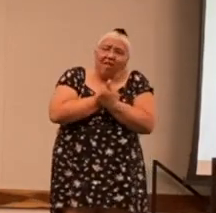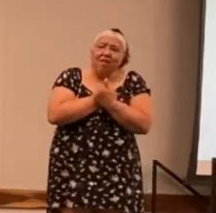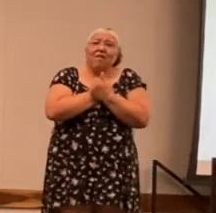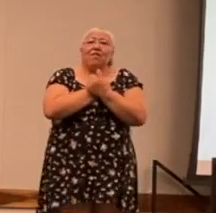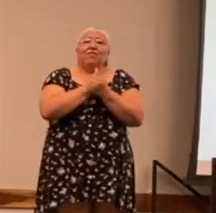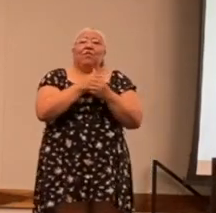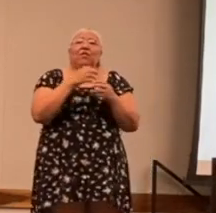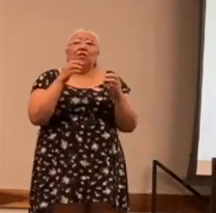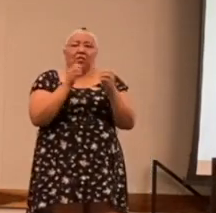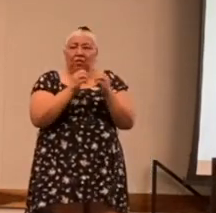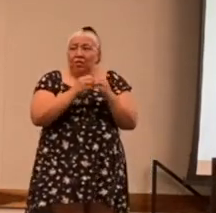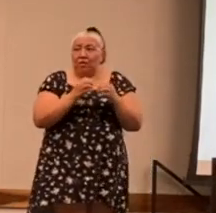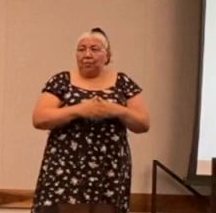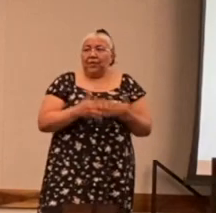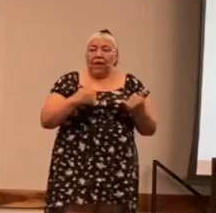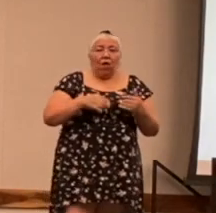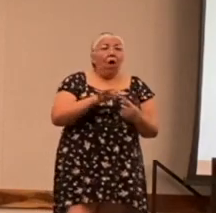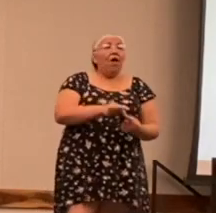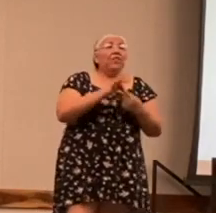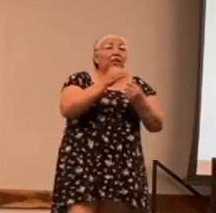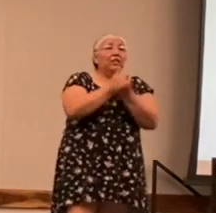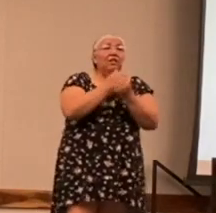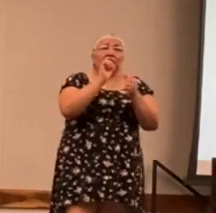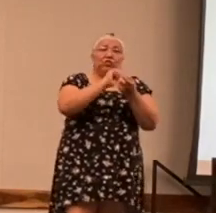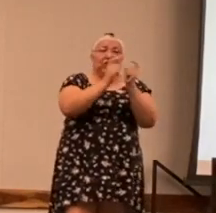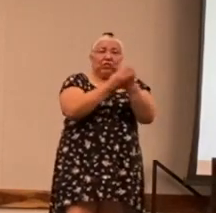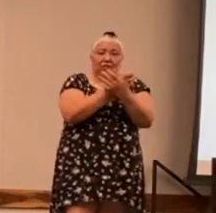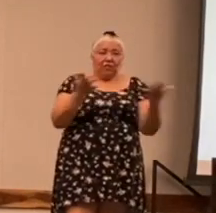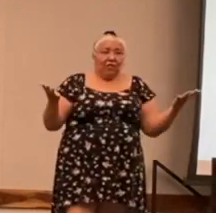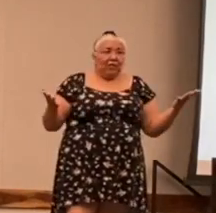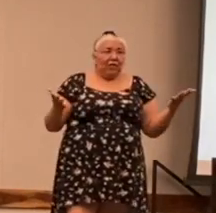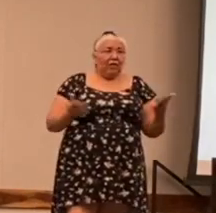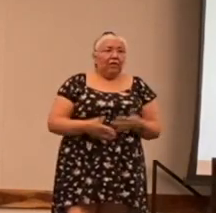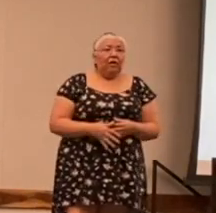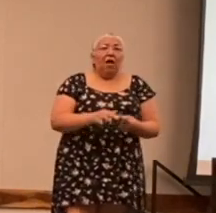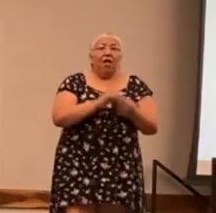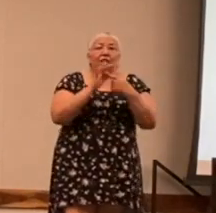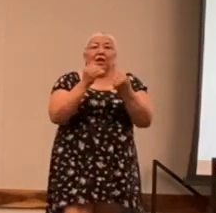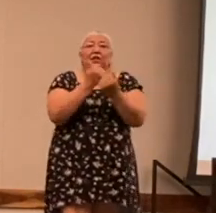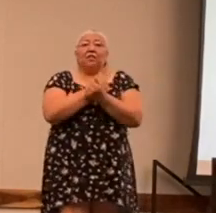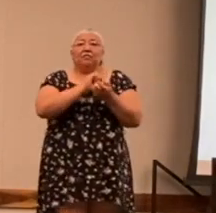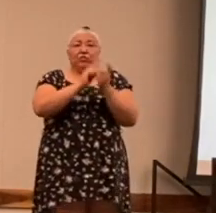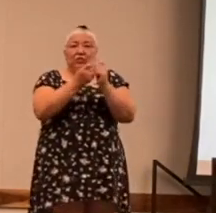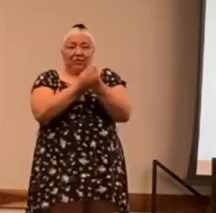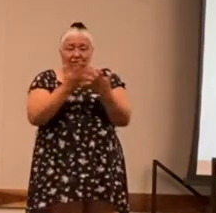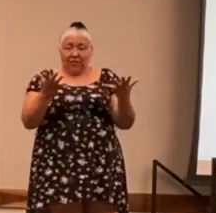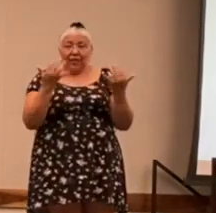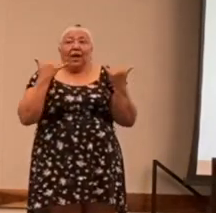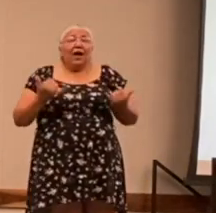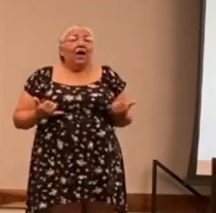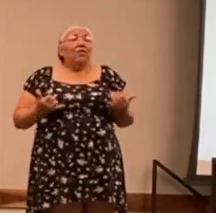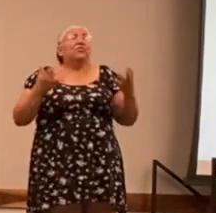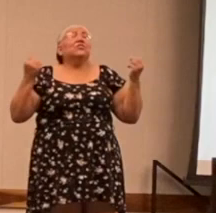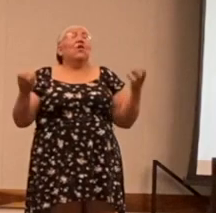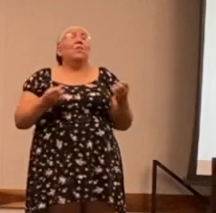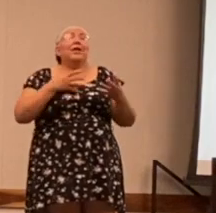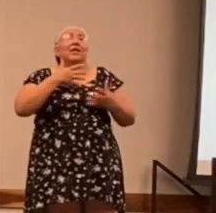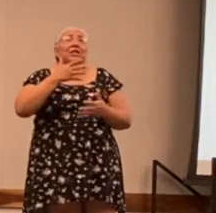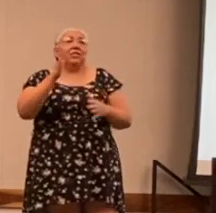harder. See, authentic love changes everything. Authentic love changes everything. There are so many songs